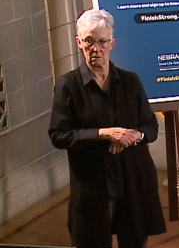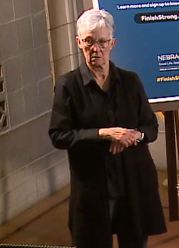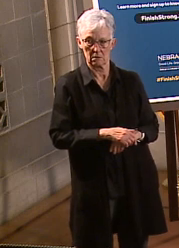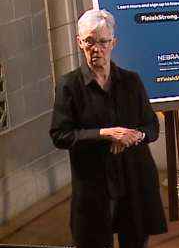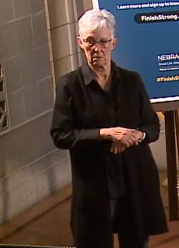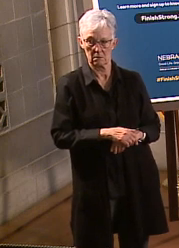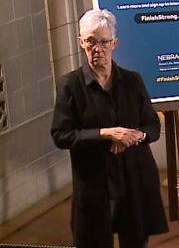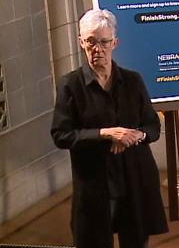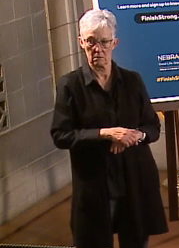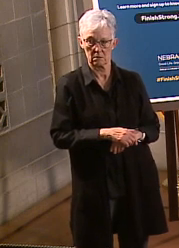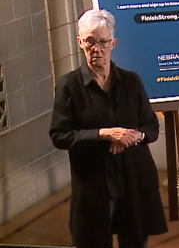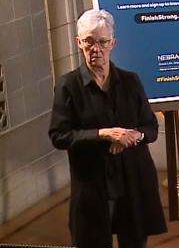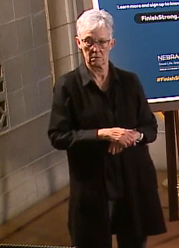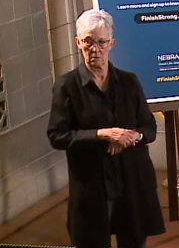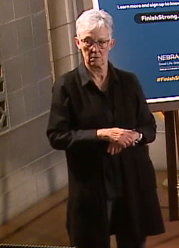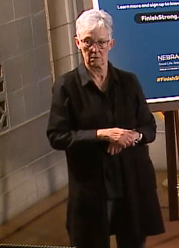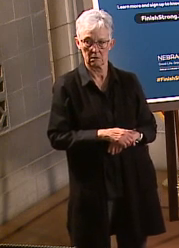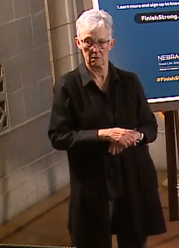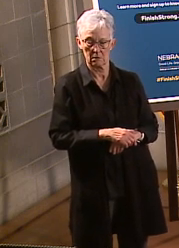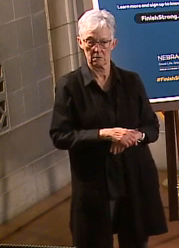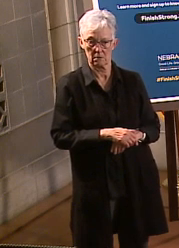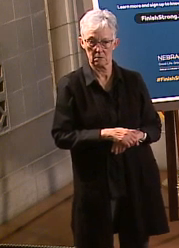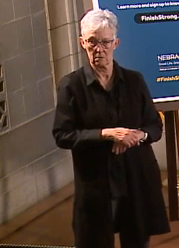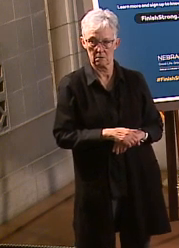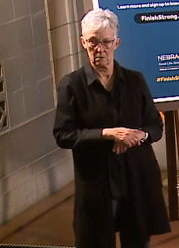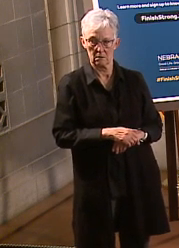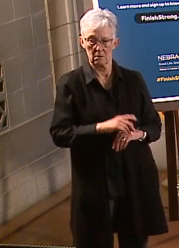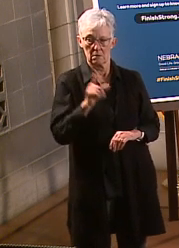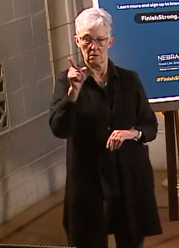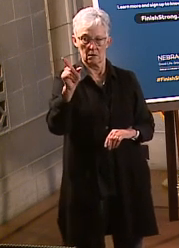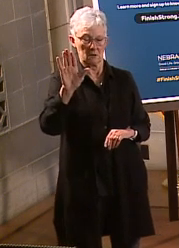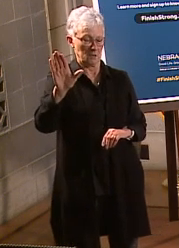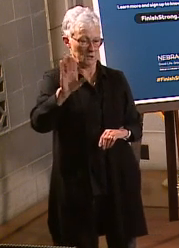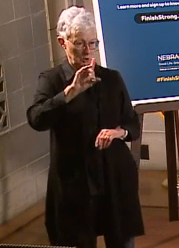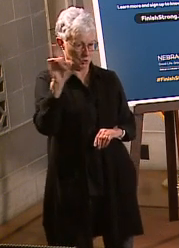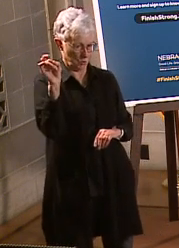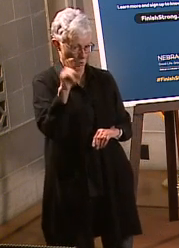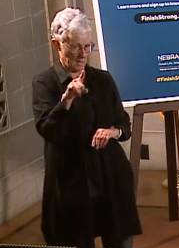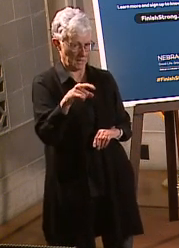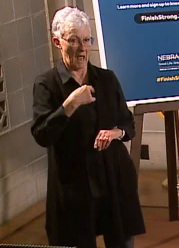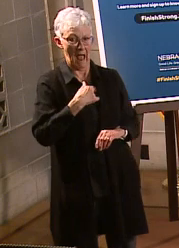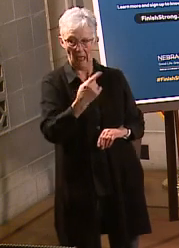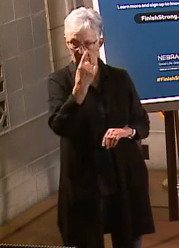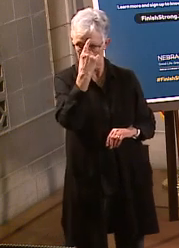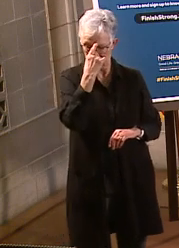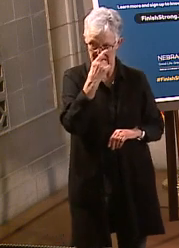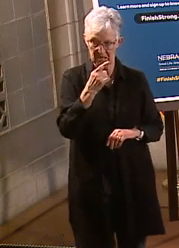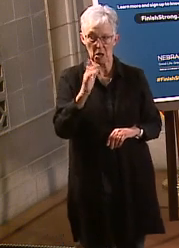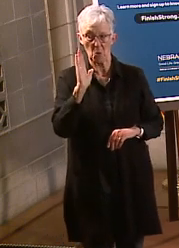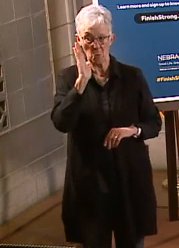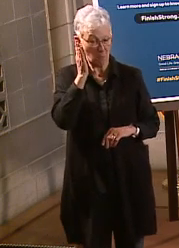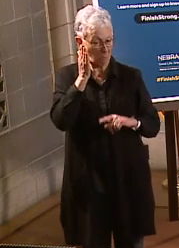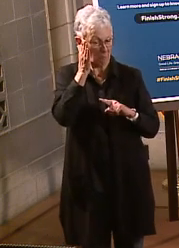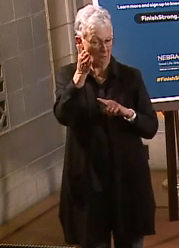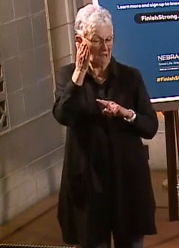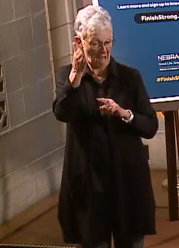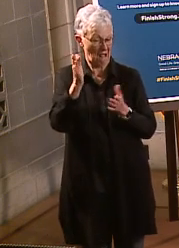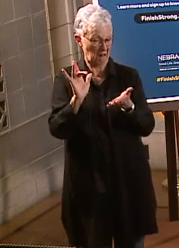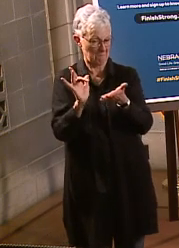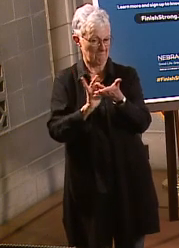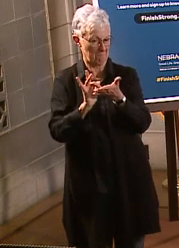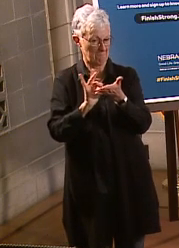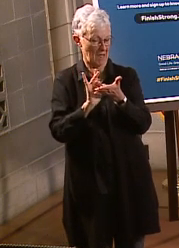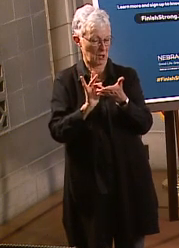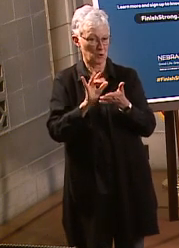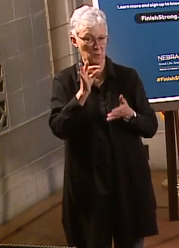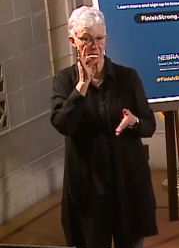than when medical marijuana would be allowed in Nebraska? So the question was, do I think it's a matter of time is it if